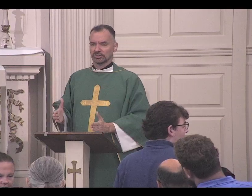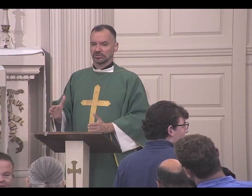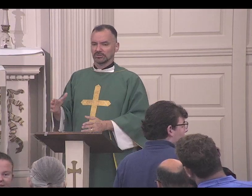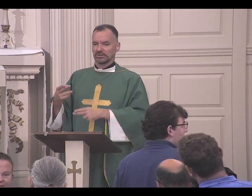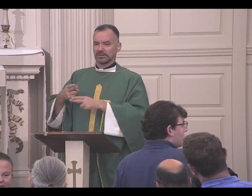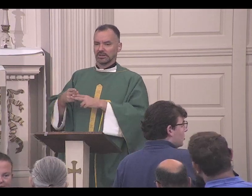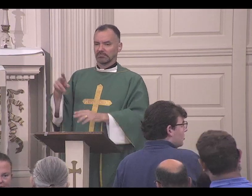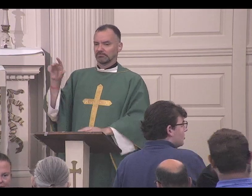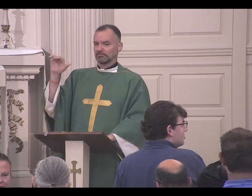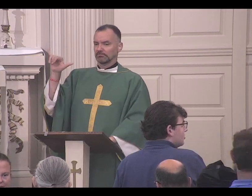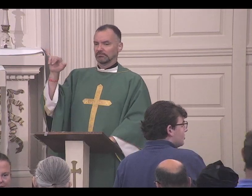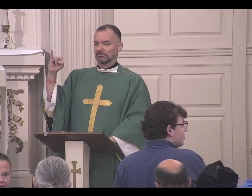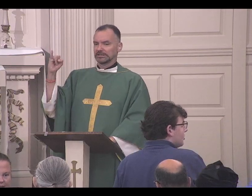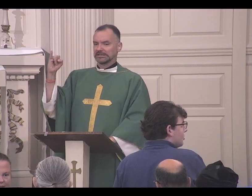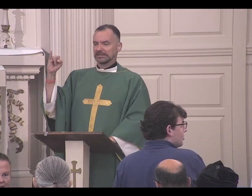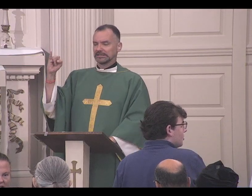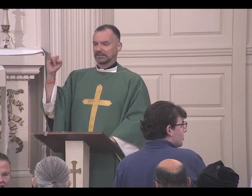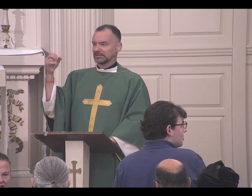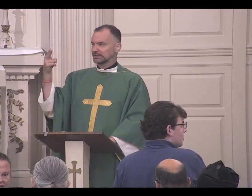a wonderful parishioner named E,